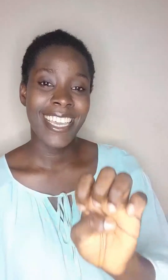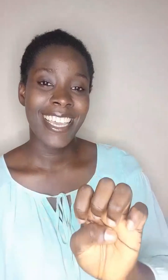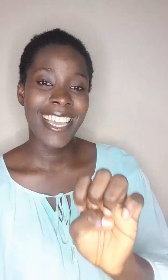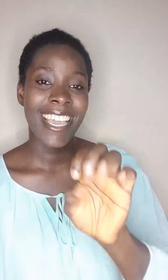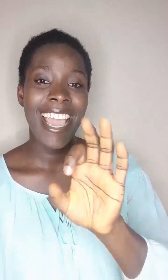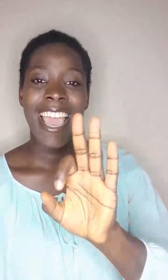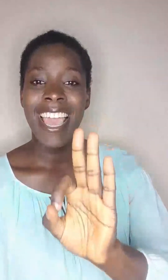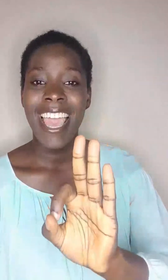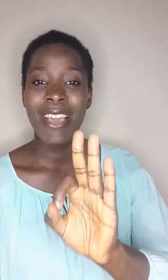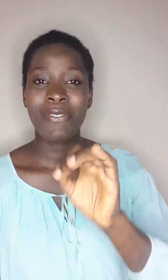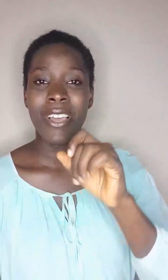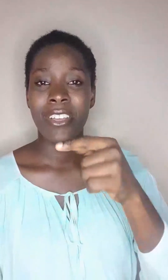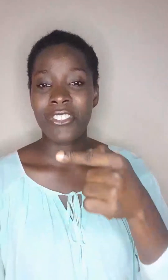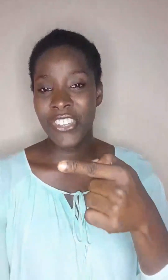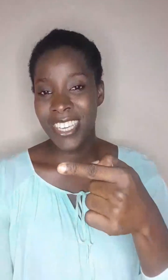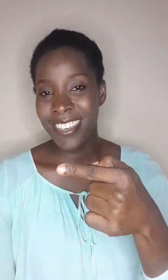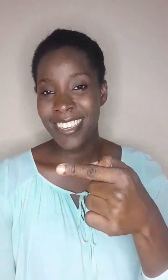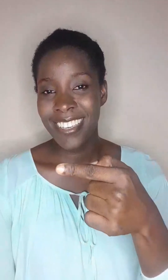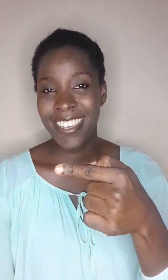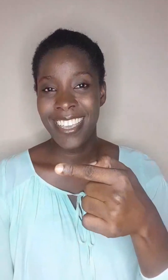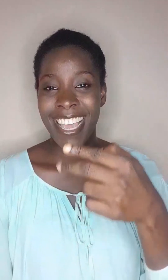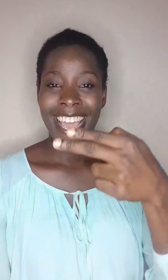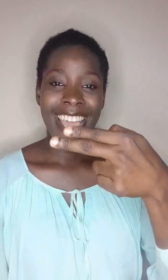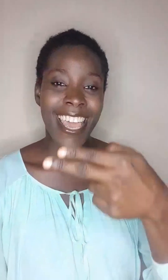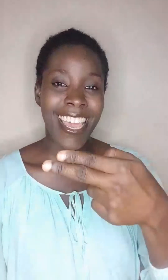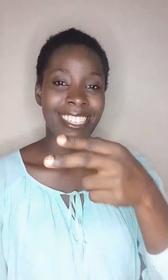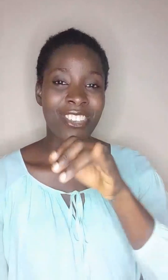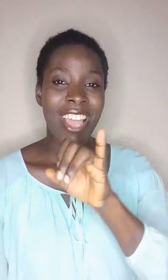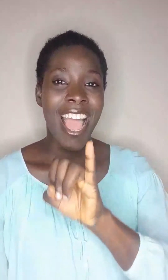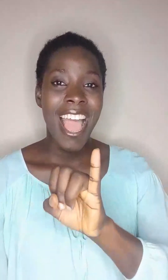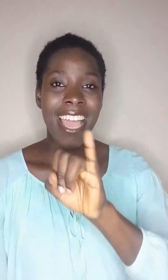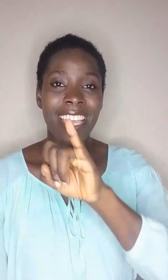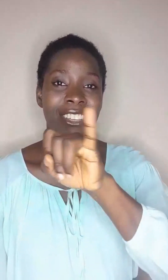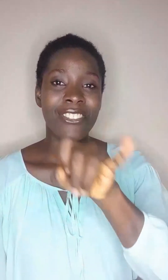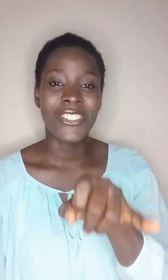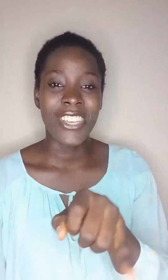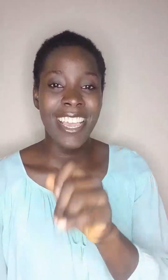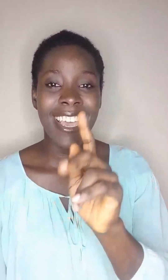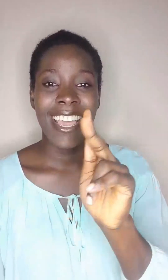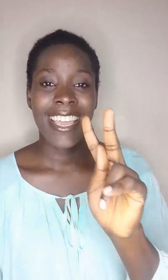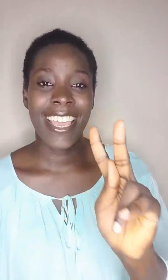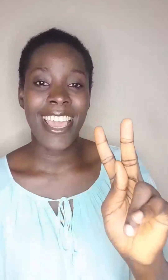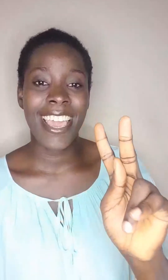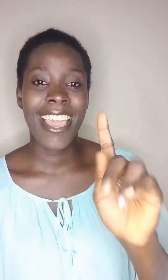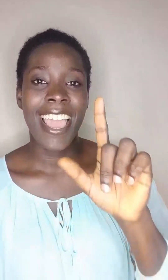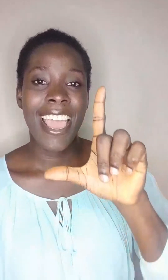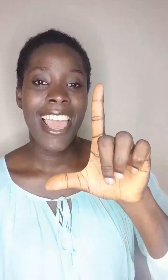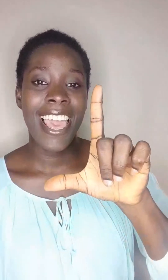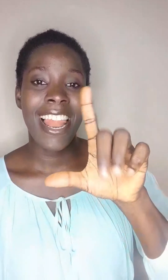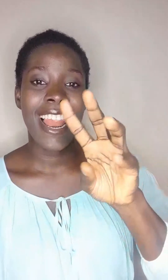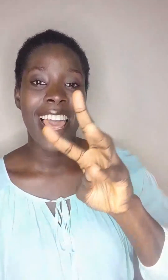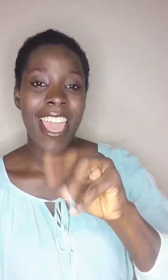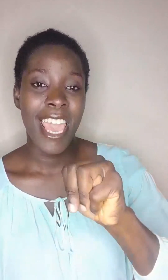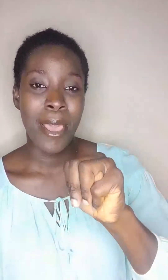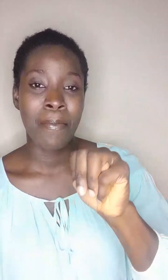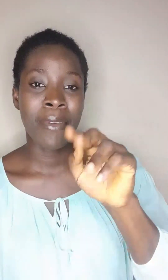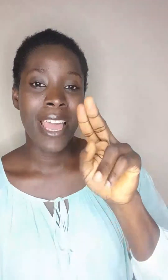E, F, G, H, I, J, K, L, M,